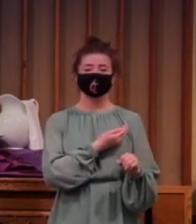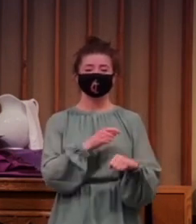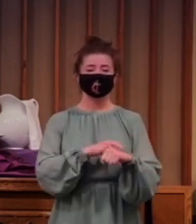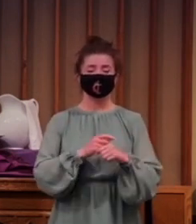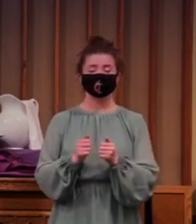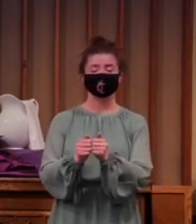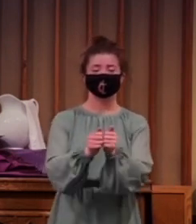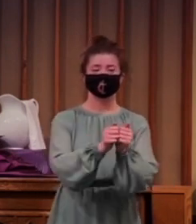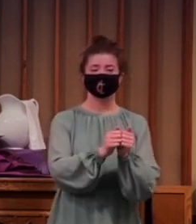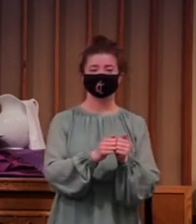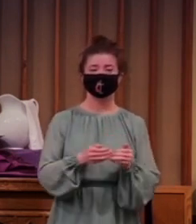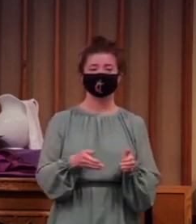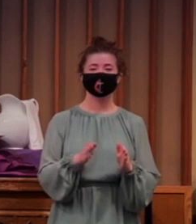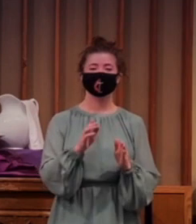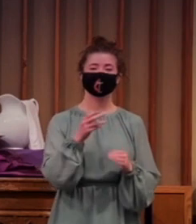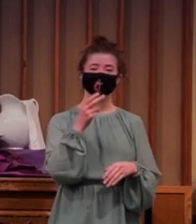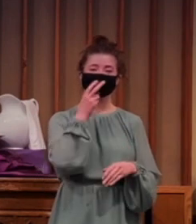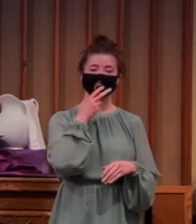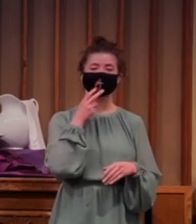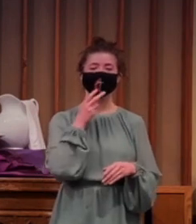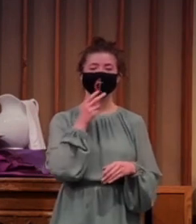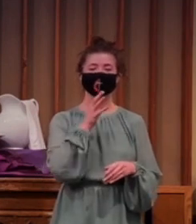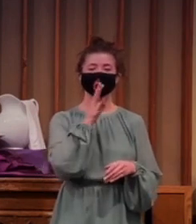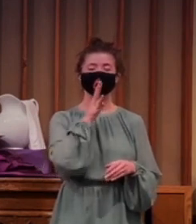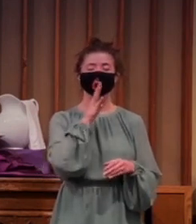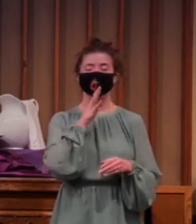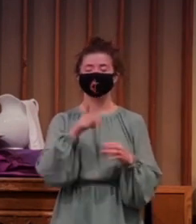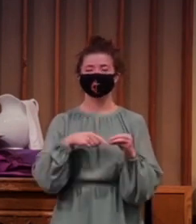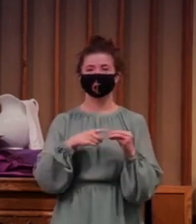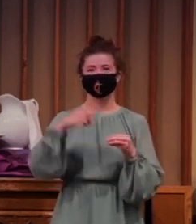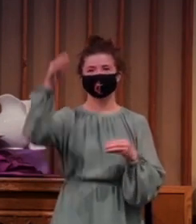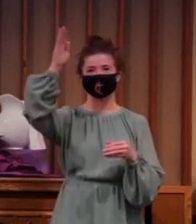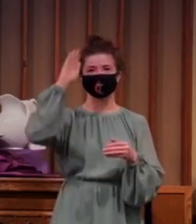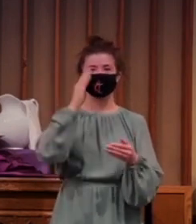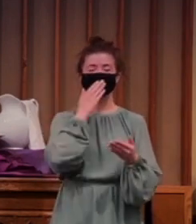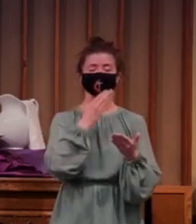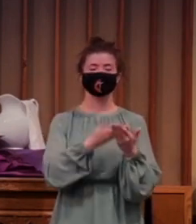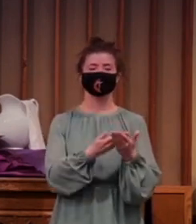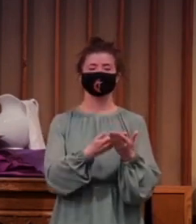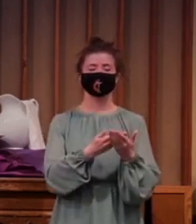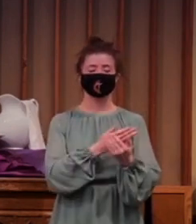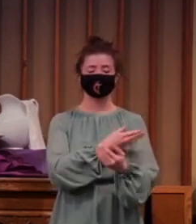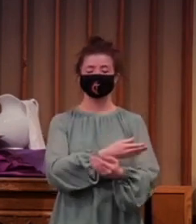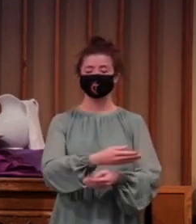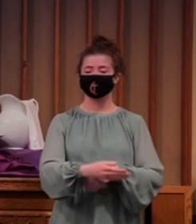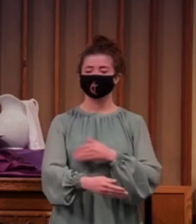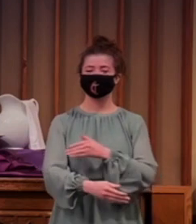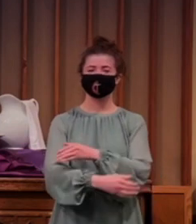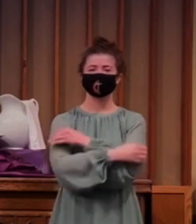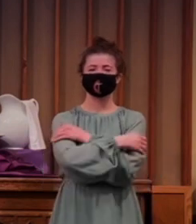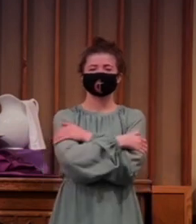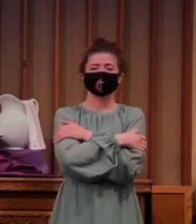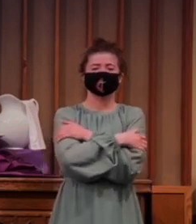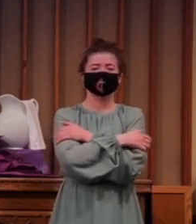mouth speak of God's goodness. And may your arms hold those in need.